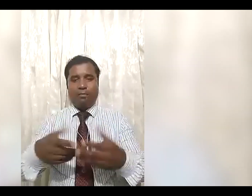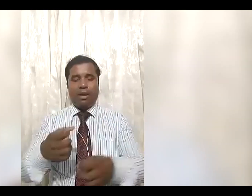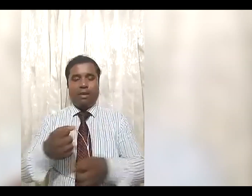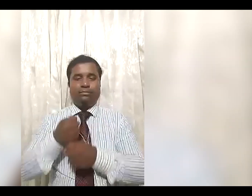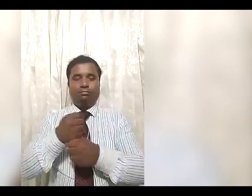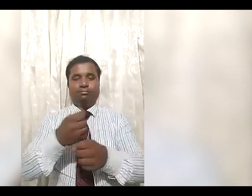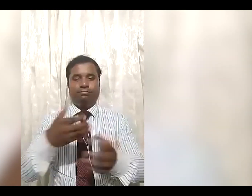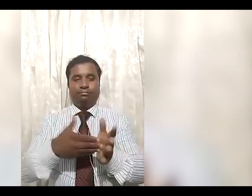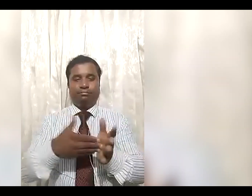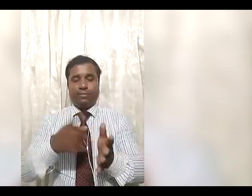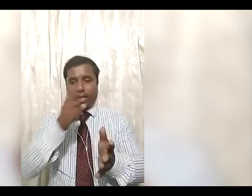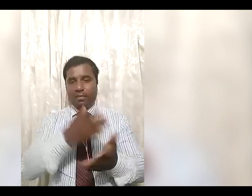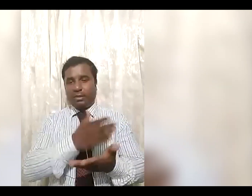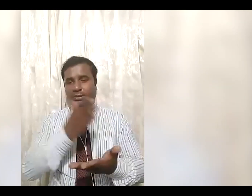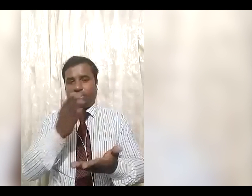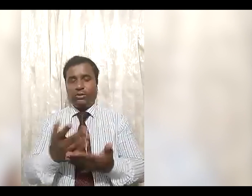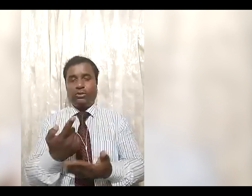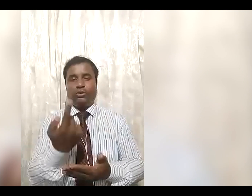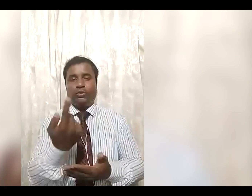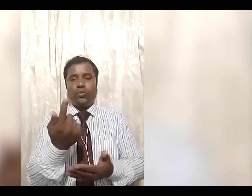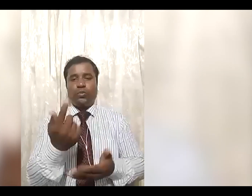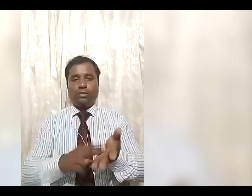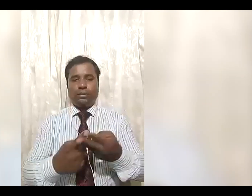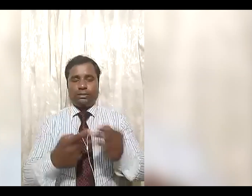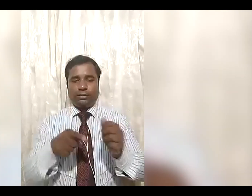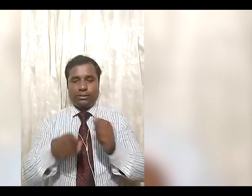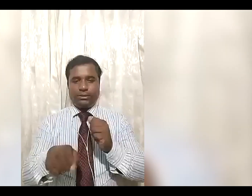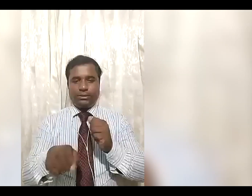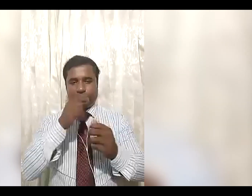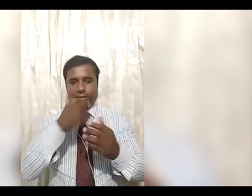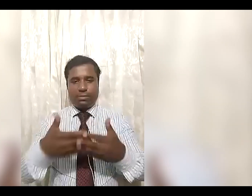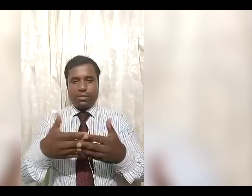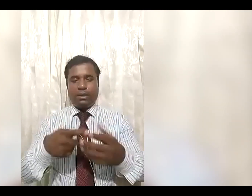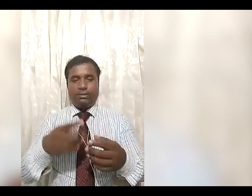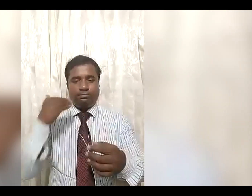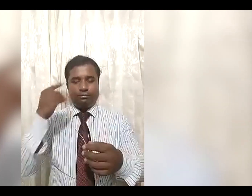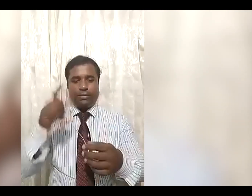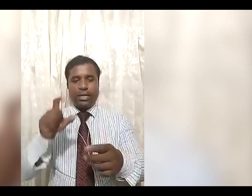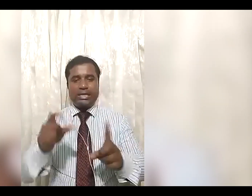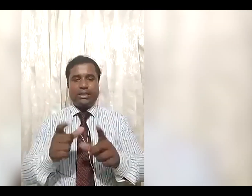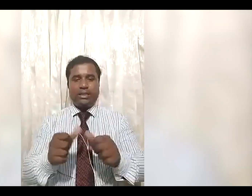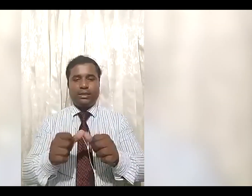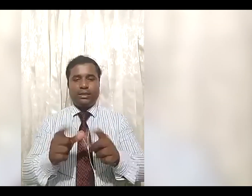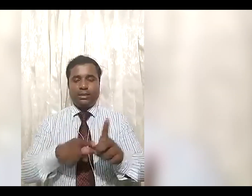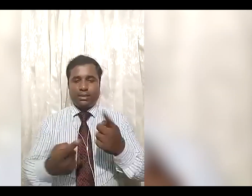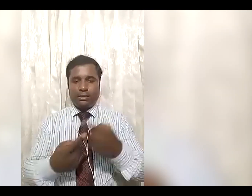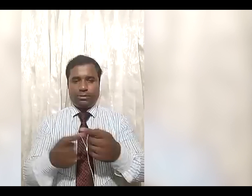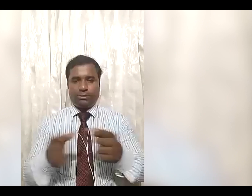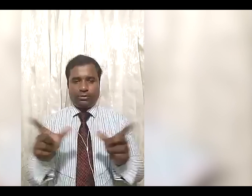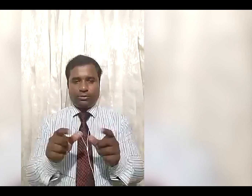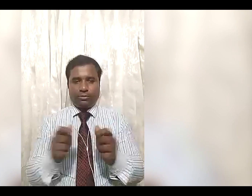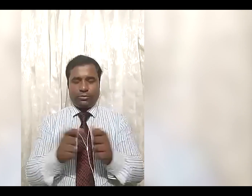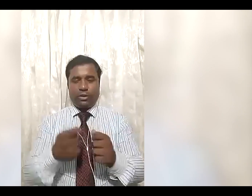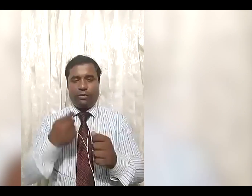last month in June in honor of the Americans with Disabilities Act. Shortly, I'll find the